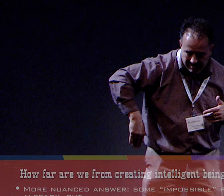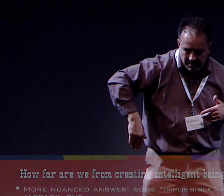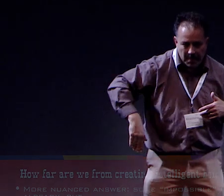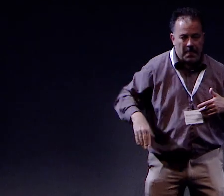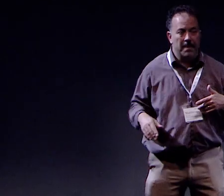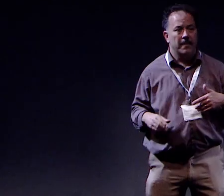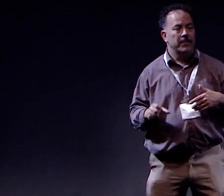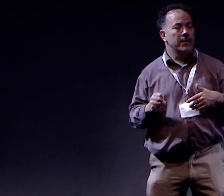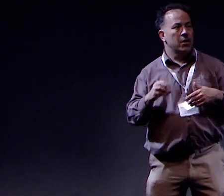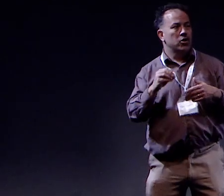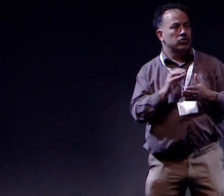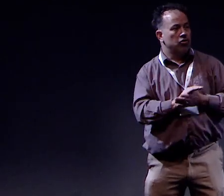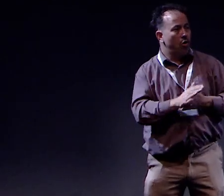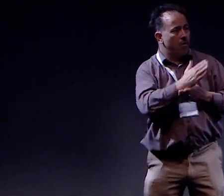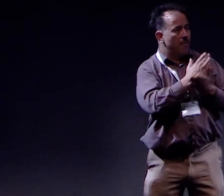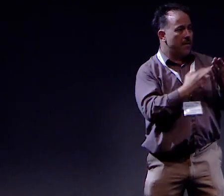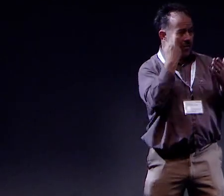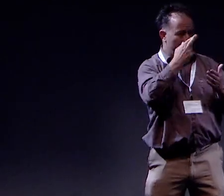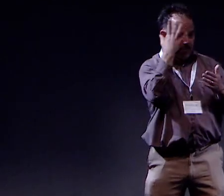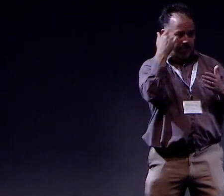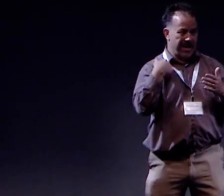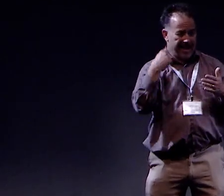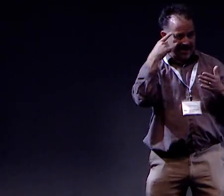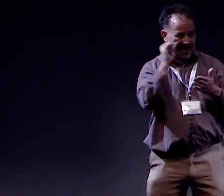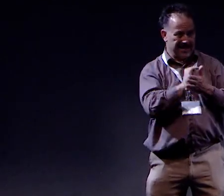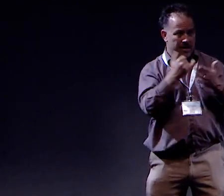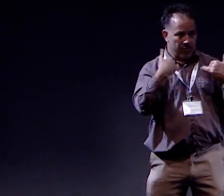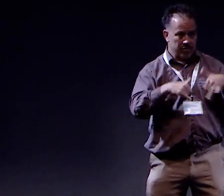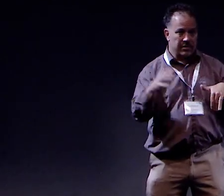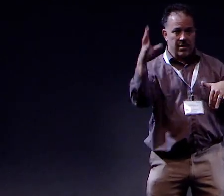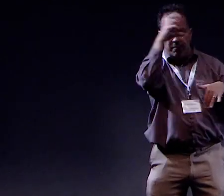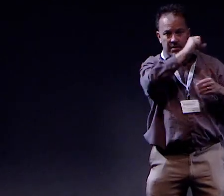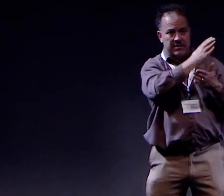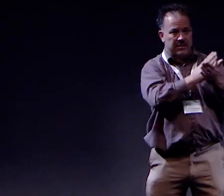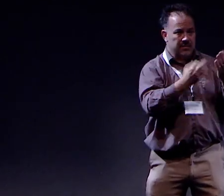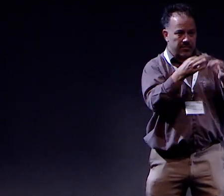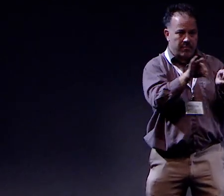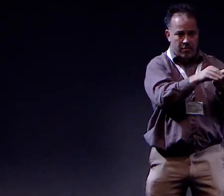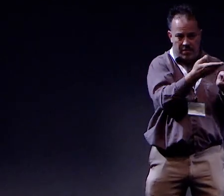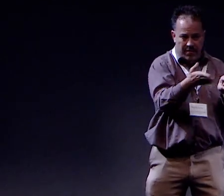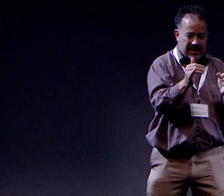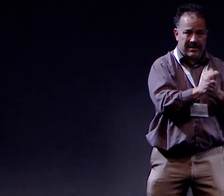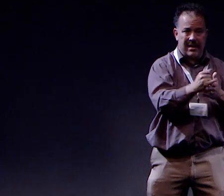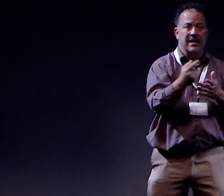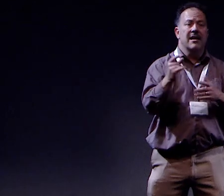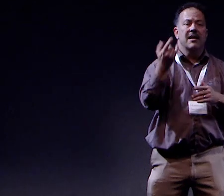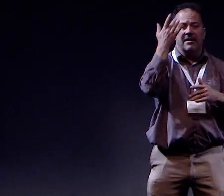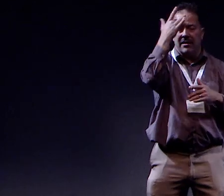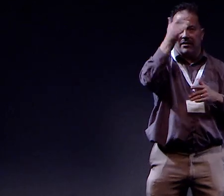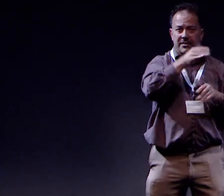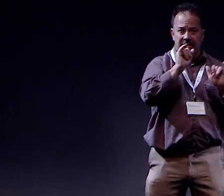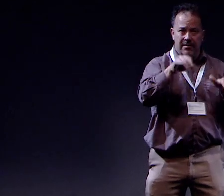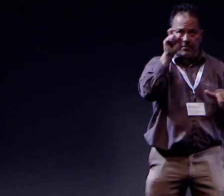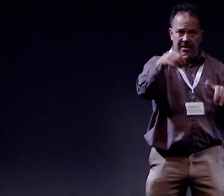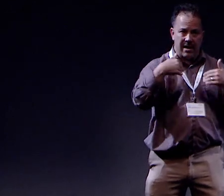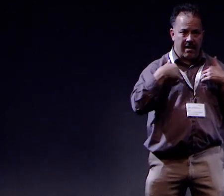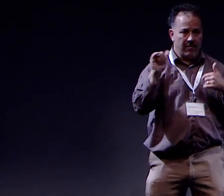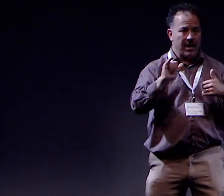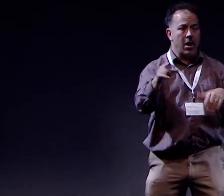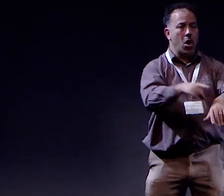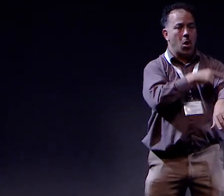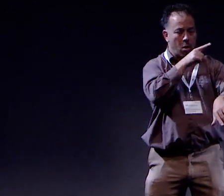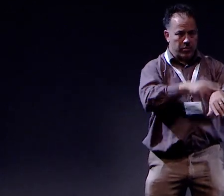So part of the reason that I think that is that we're still missing some of the fundamentals that an intelligent system would have to have. Things like long-term